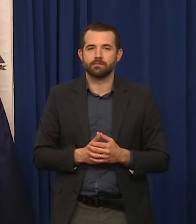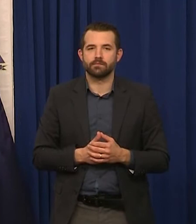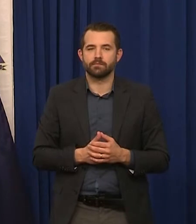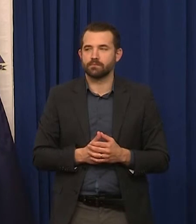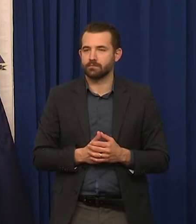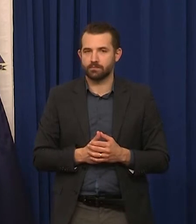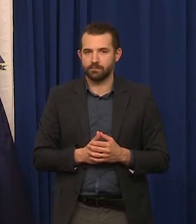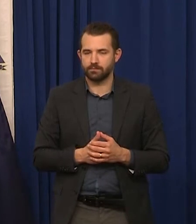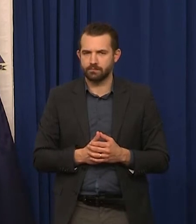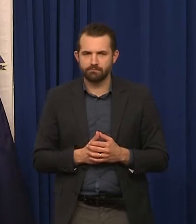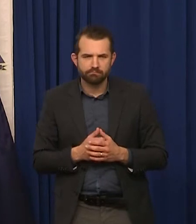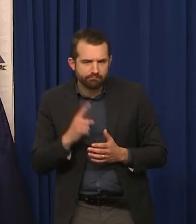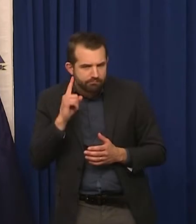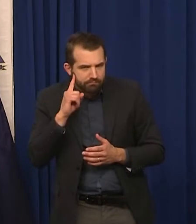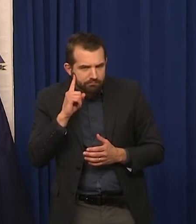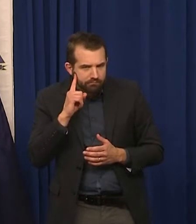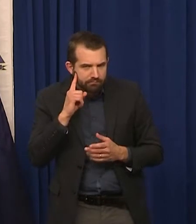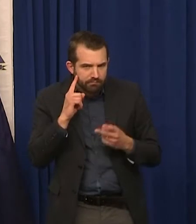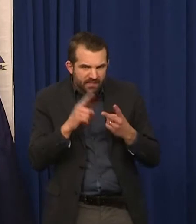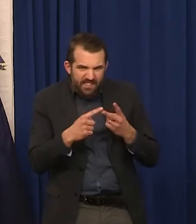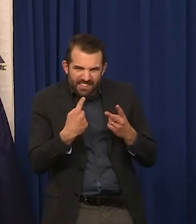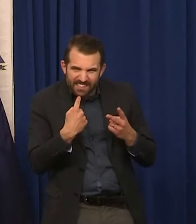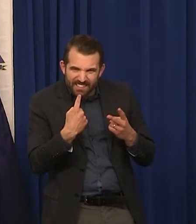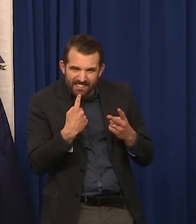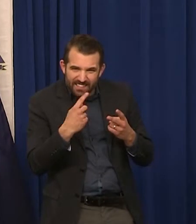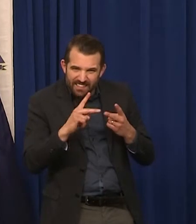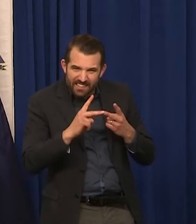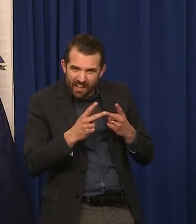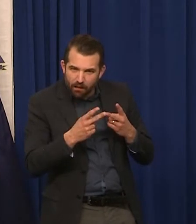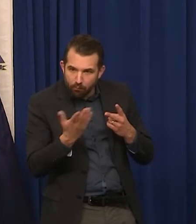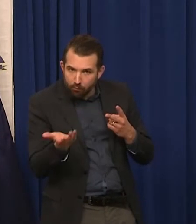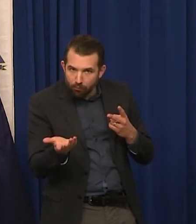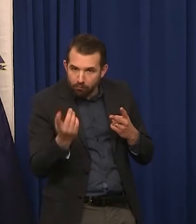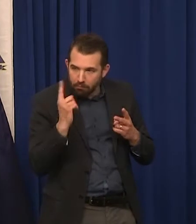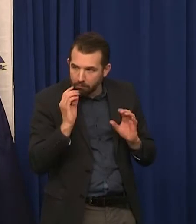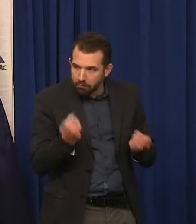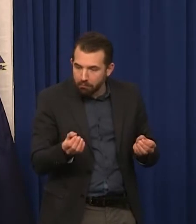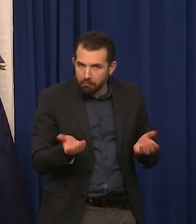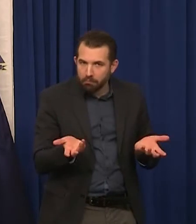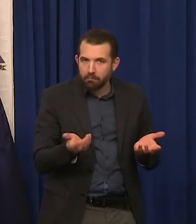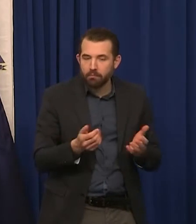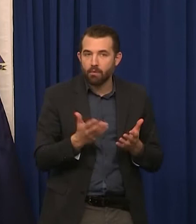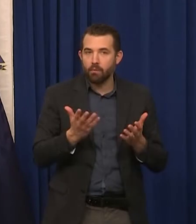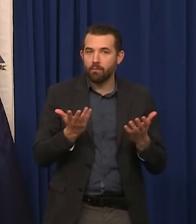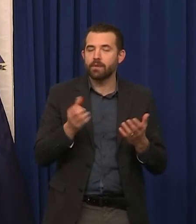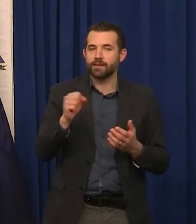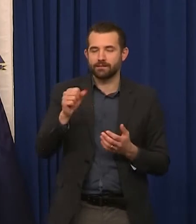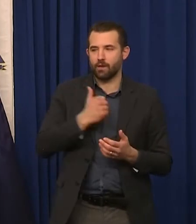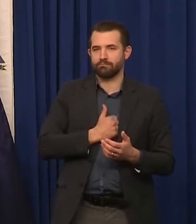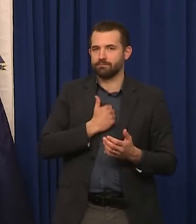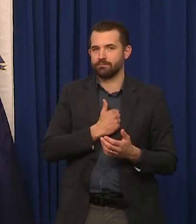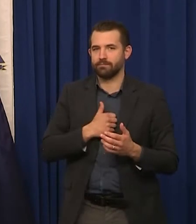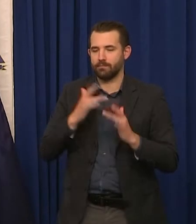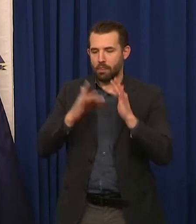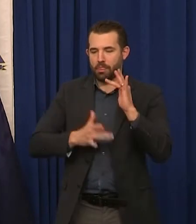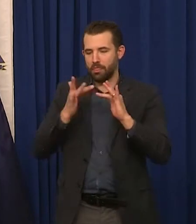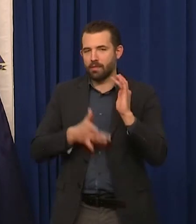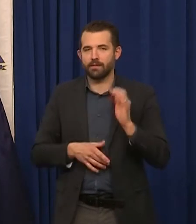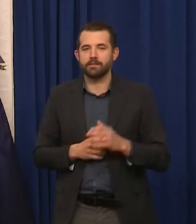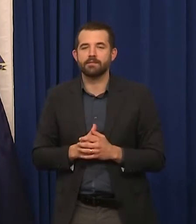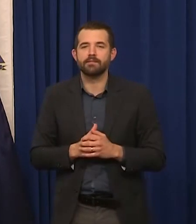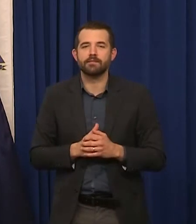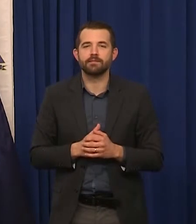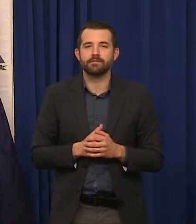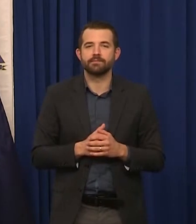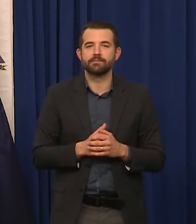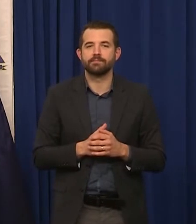And Brad, you said you had a couple of questions. I want to make sure. Yep. Up any time. All right. Sorry about that. Have your